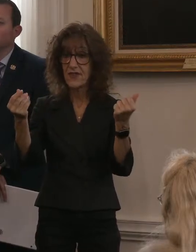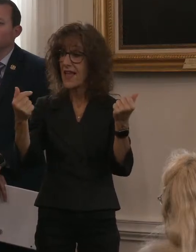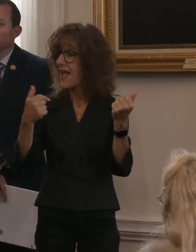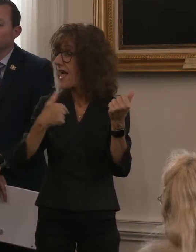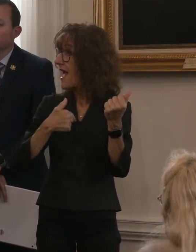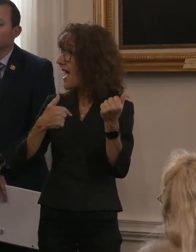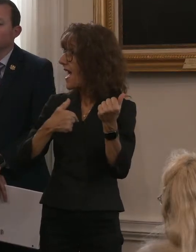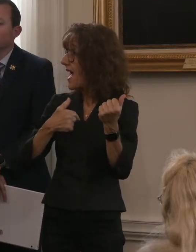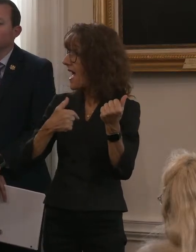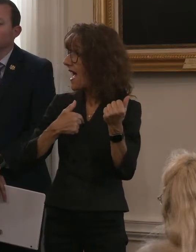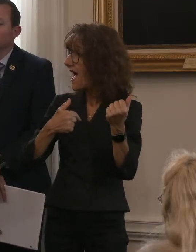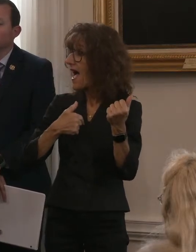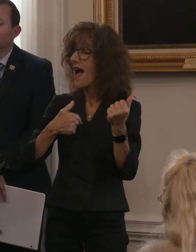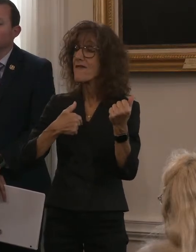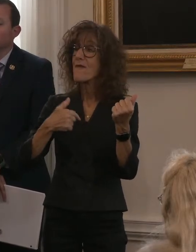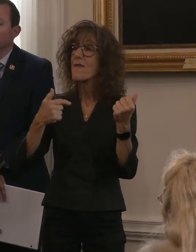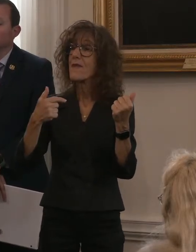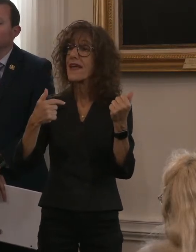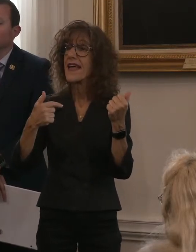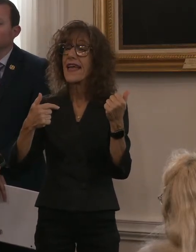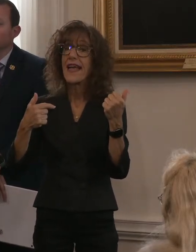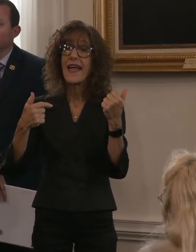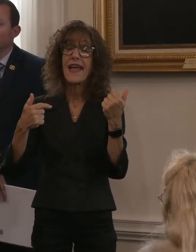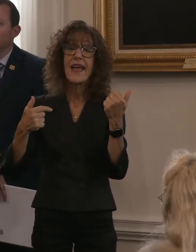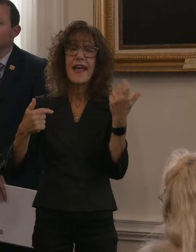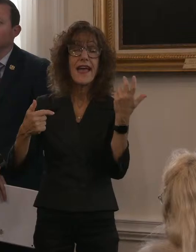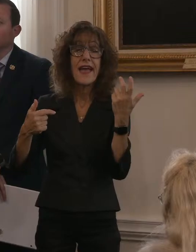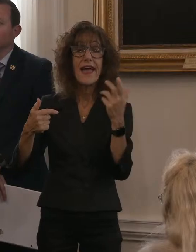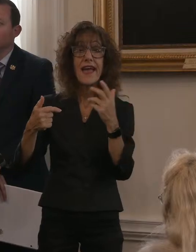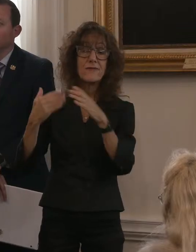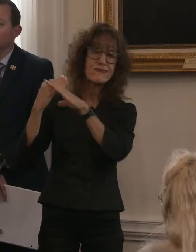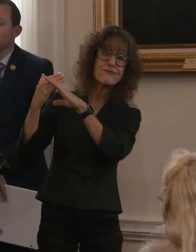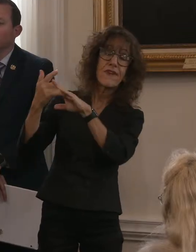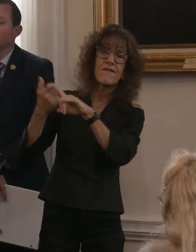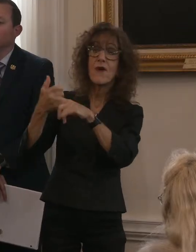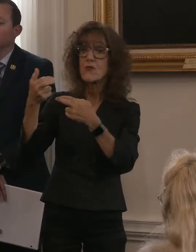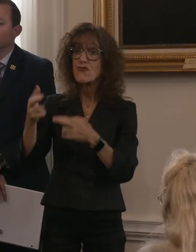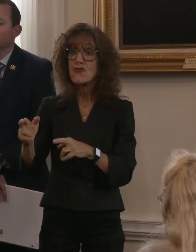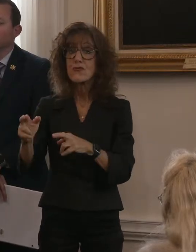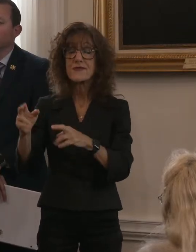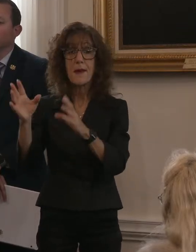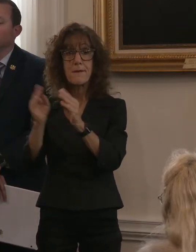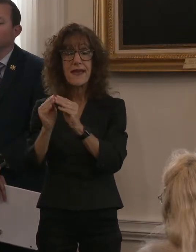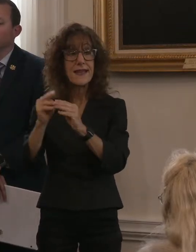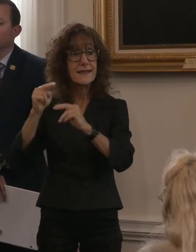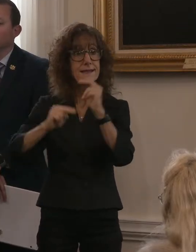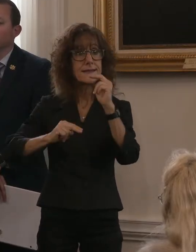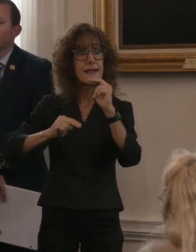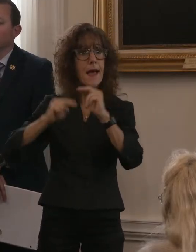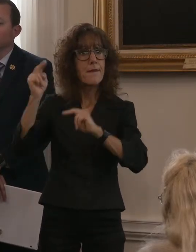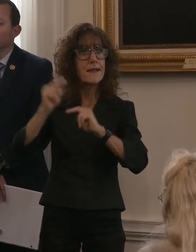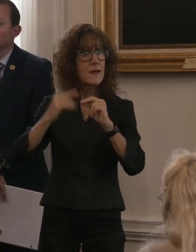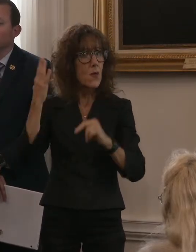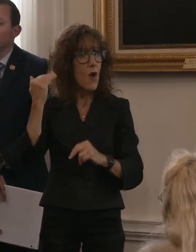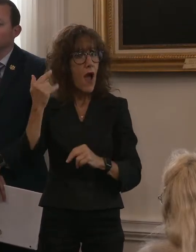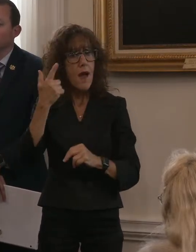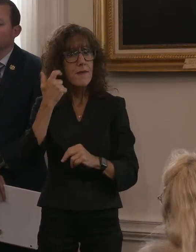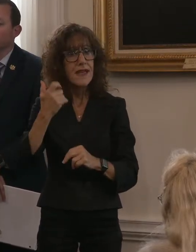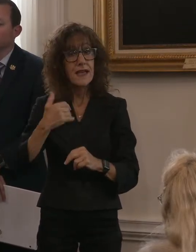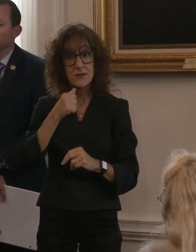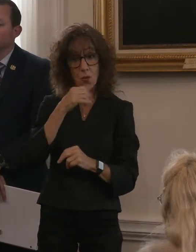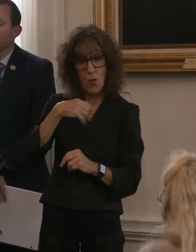been kept out of rooms, meetings, and buildings solely because of my race and